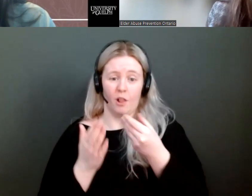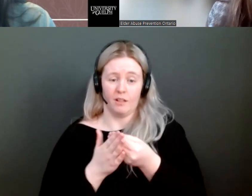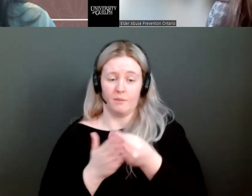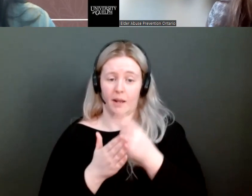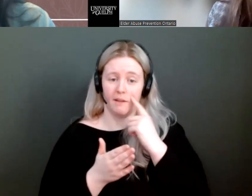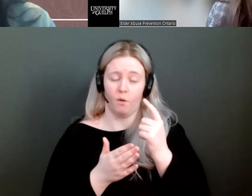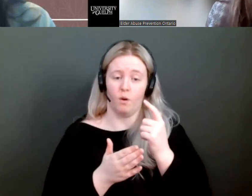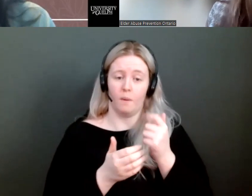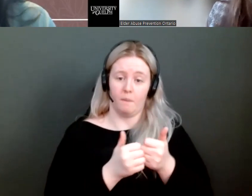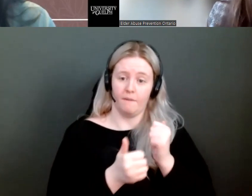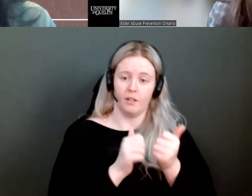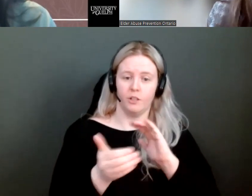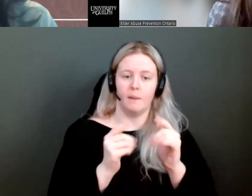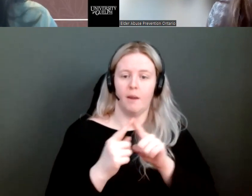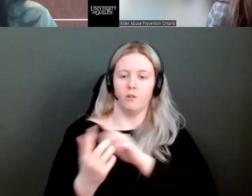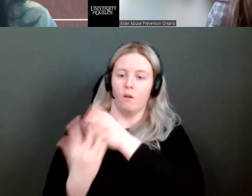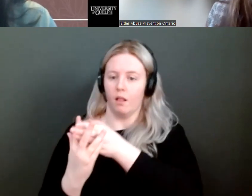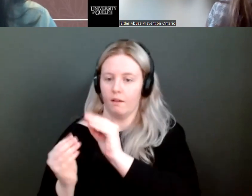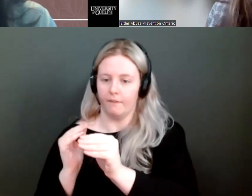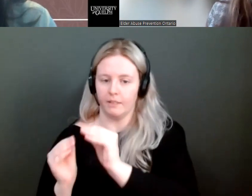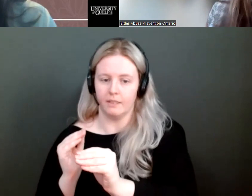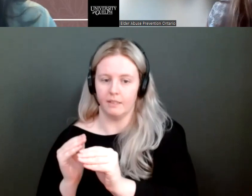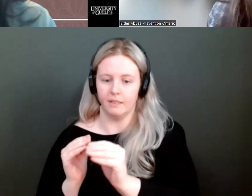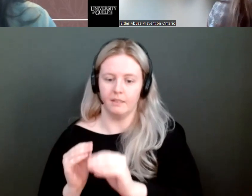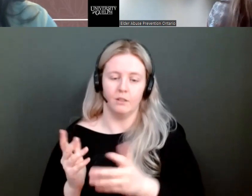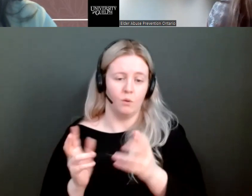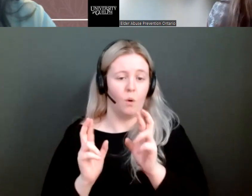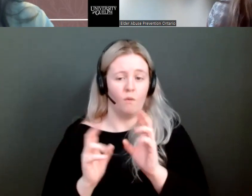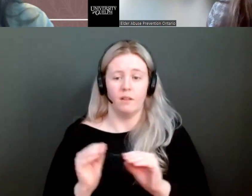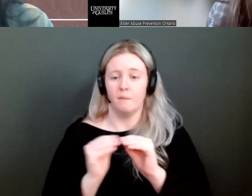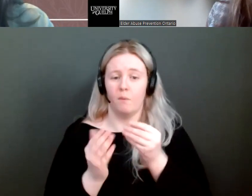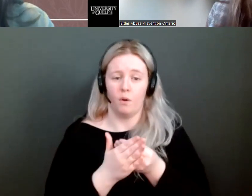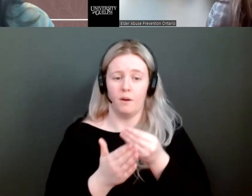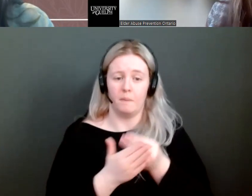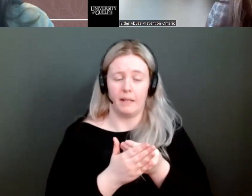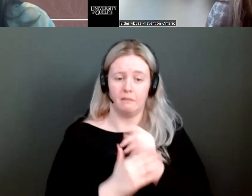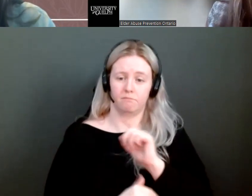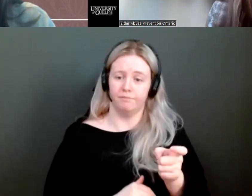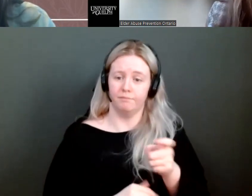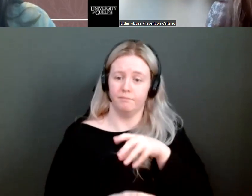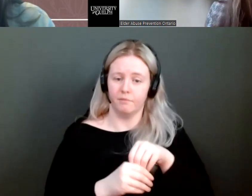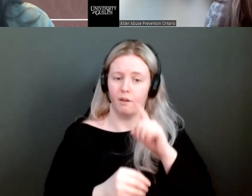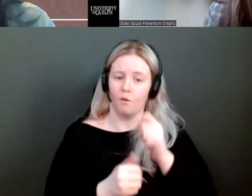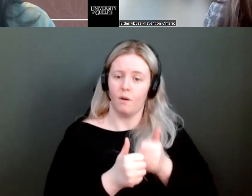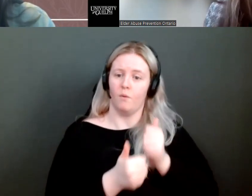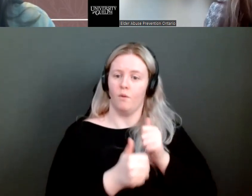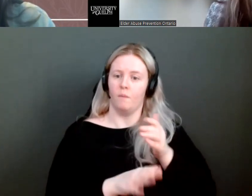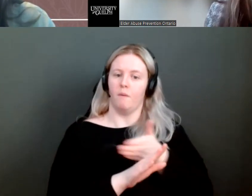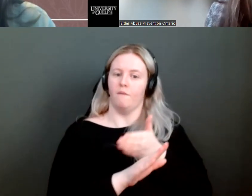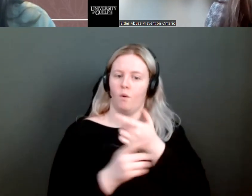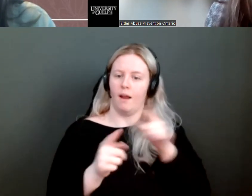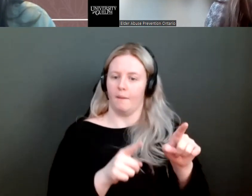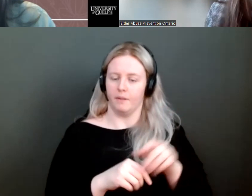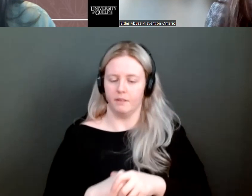So let's hope that there's more money dedicated to that early prevention. There's another question about how